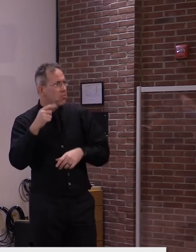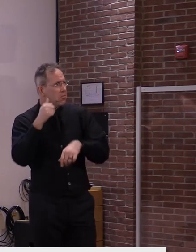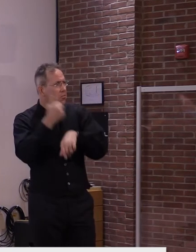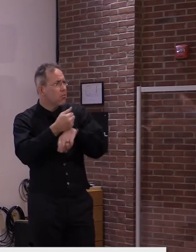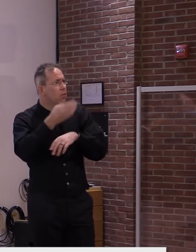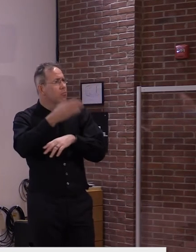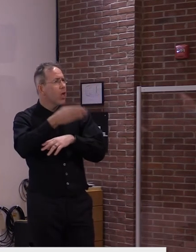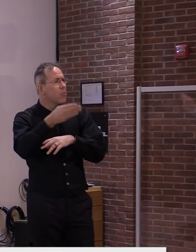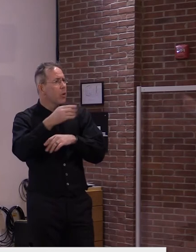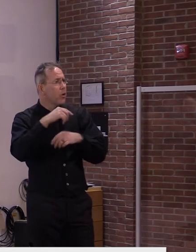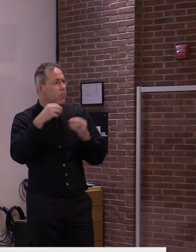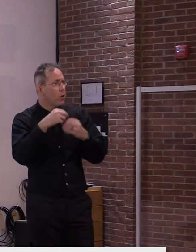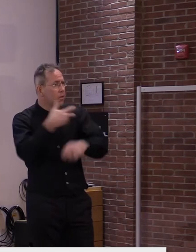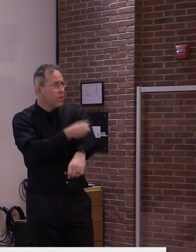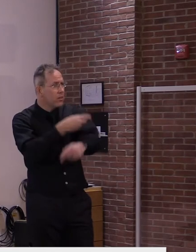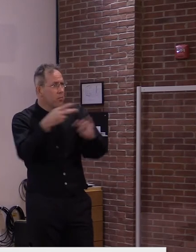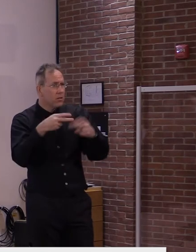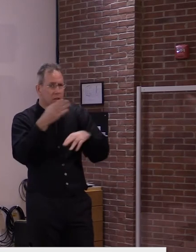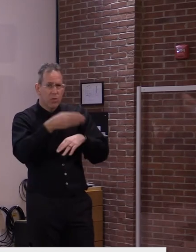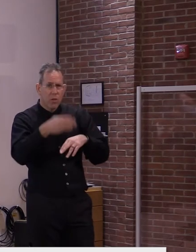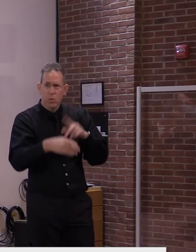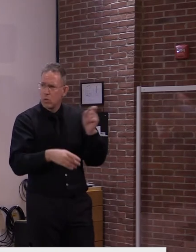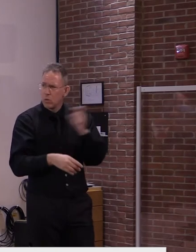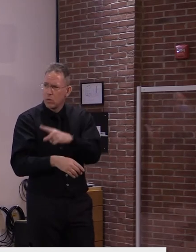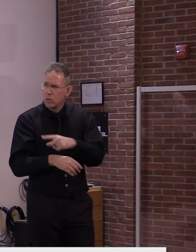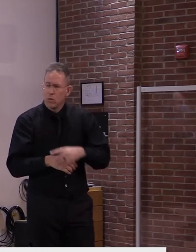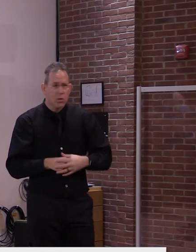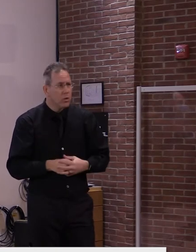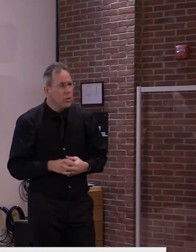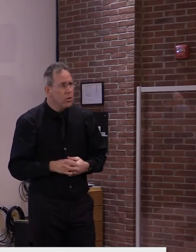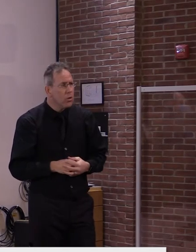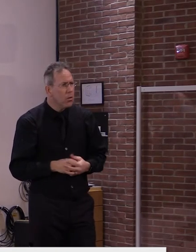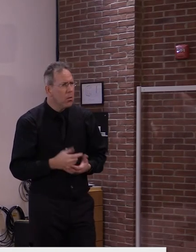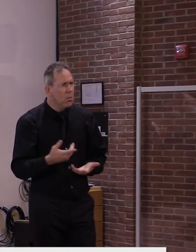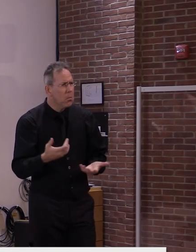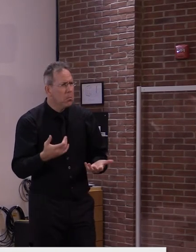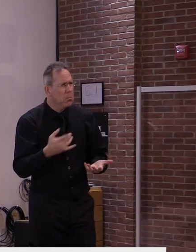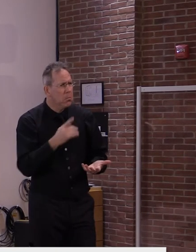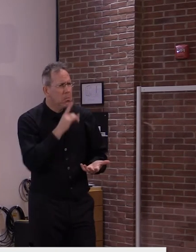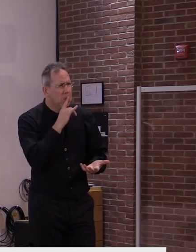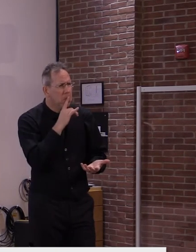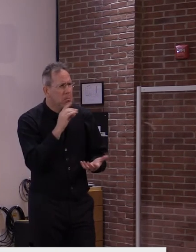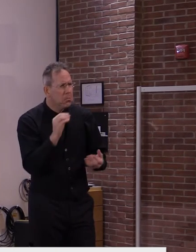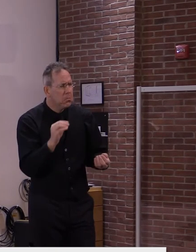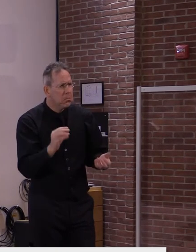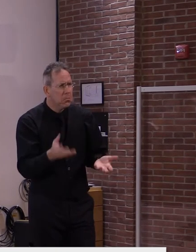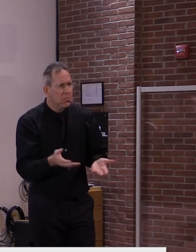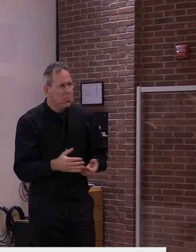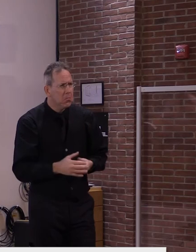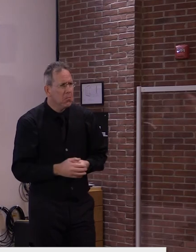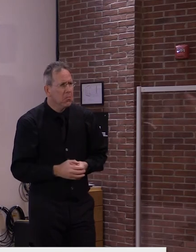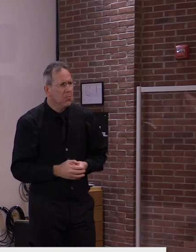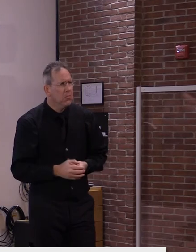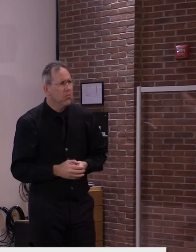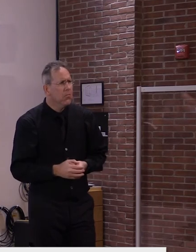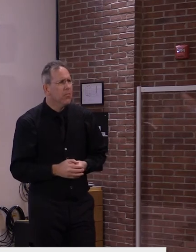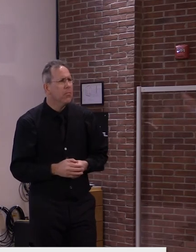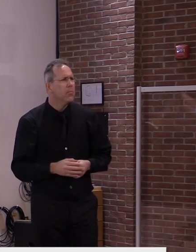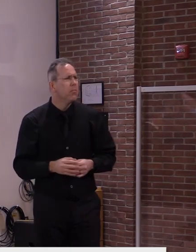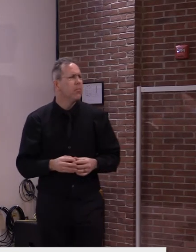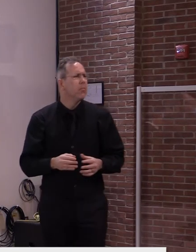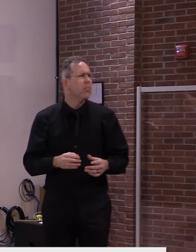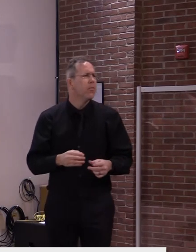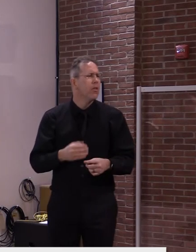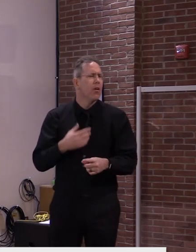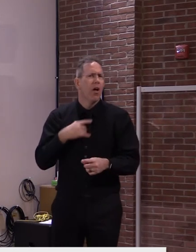I didn't say that. That then. Okay, but because I was wondering, we had heard from one reader